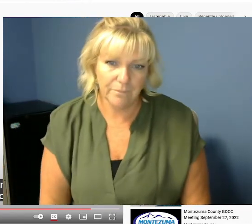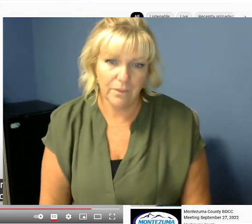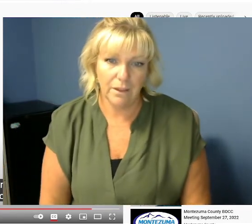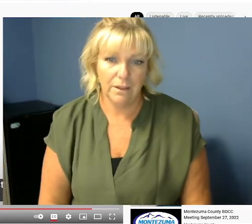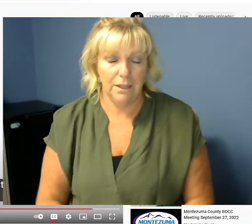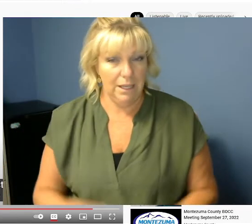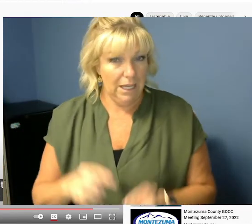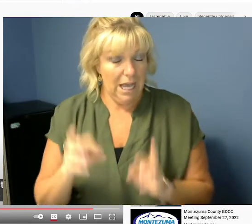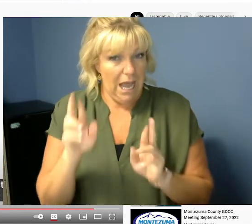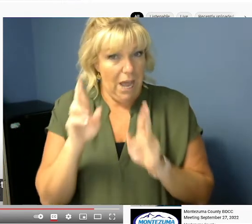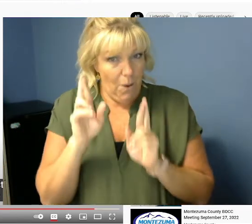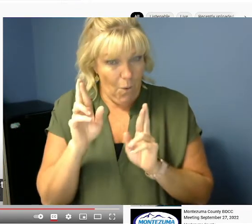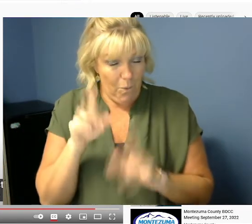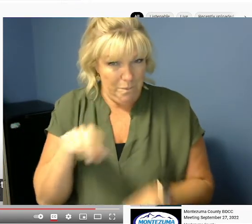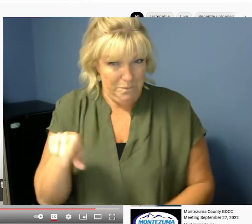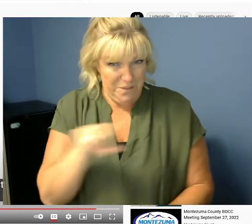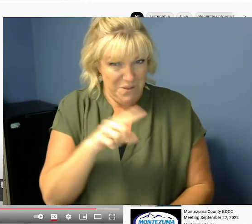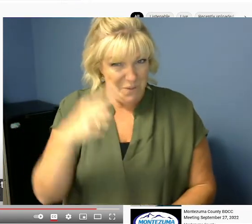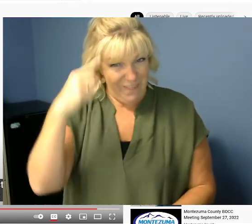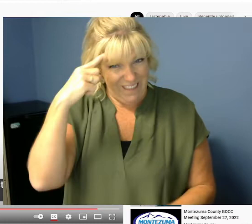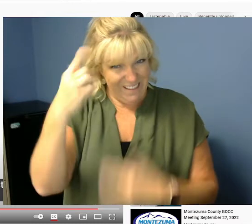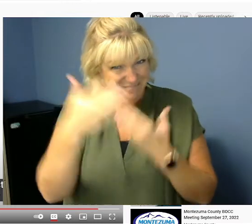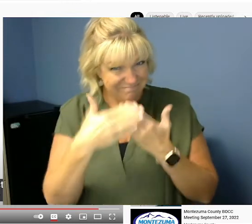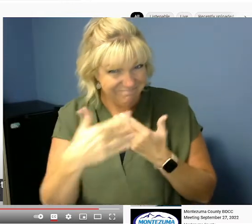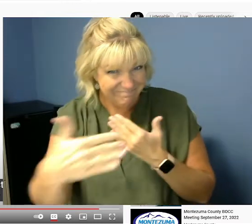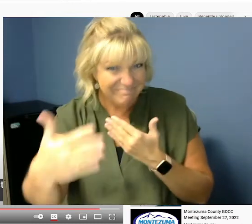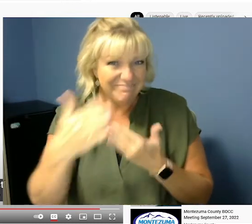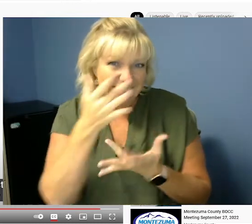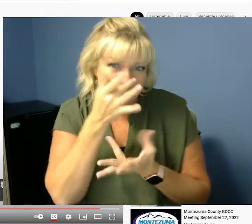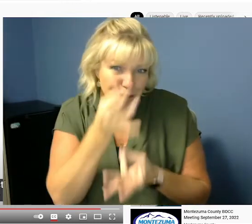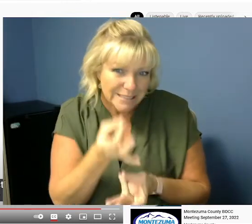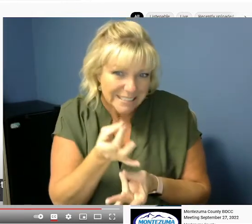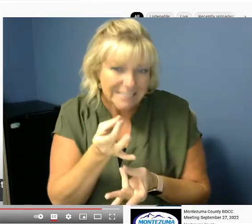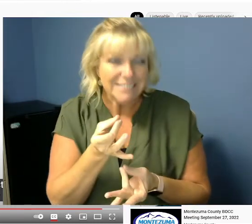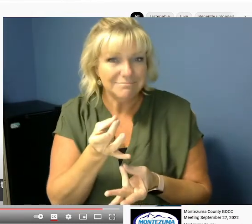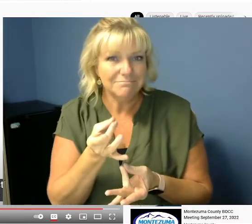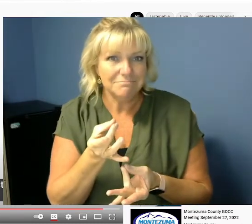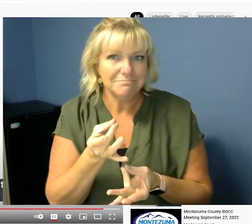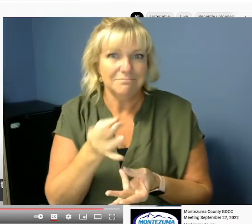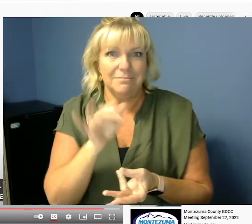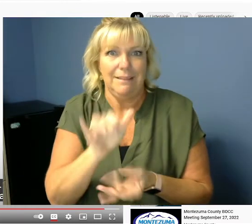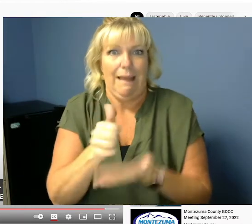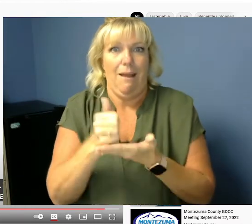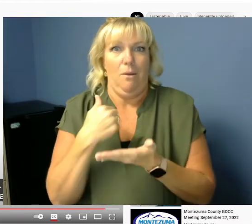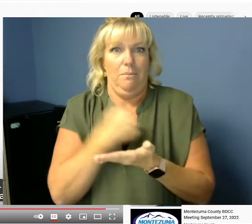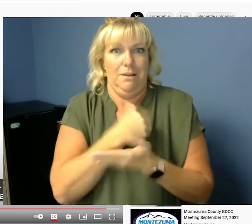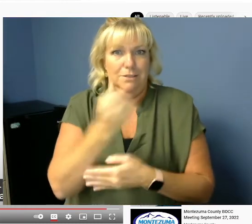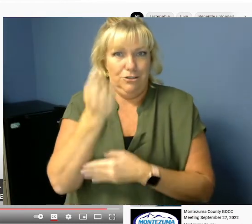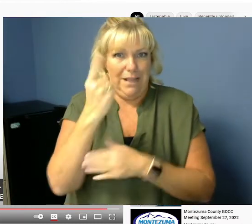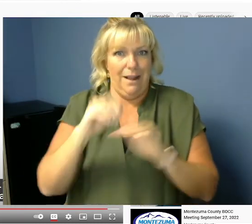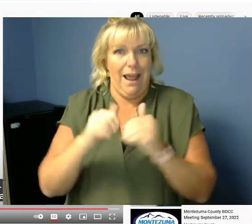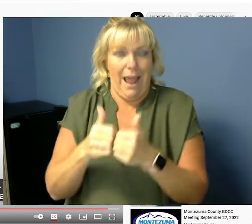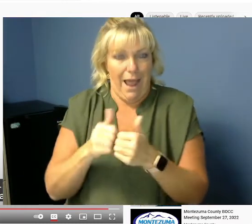I hope that you'll find this information interesting and useful, because it's kind of key to